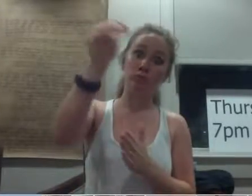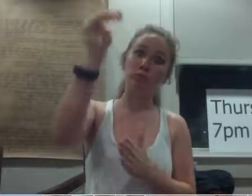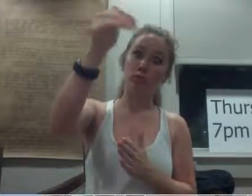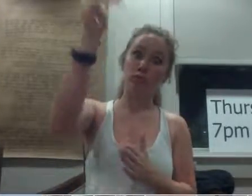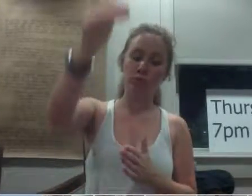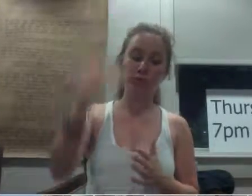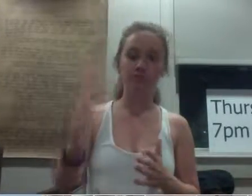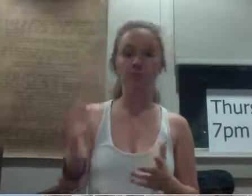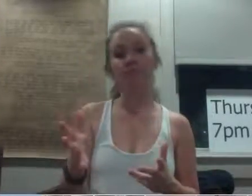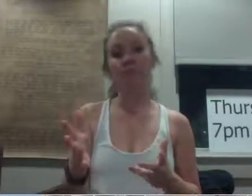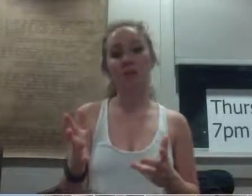75,